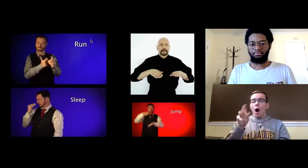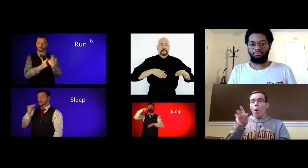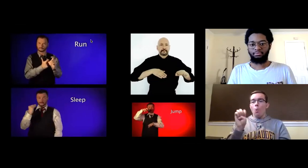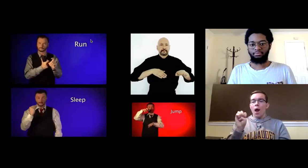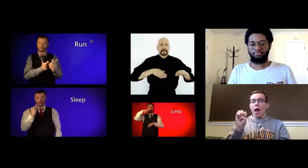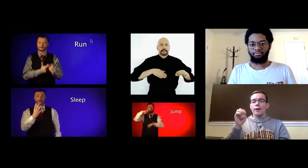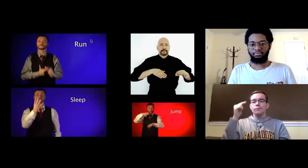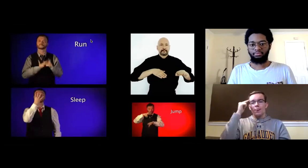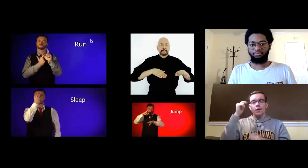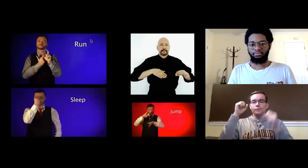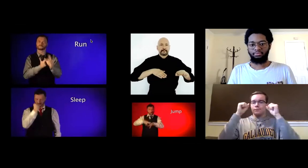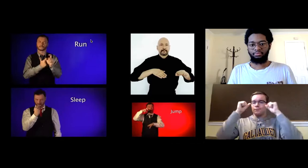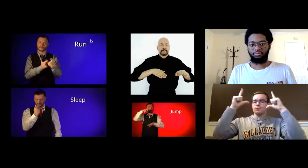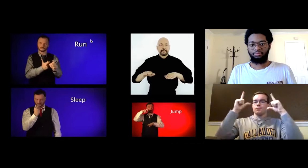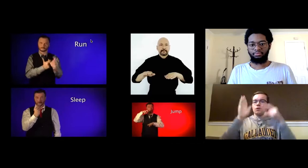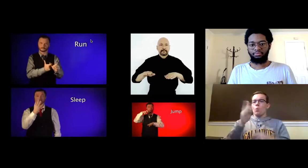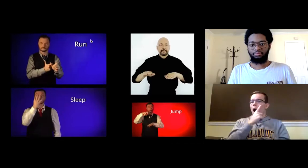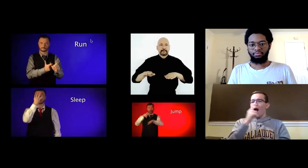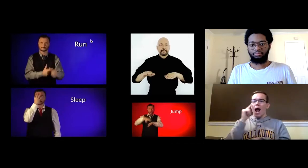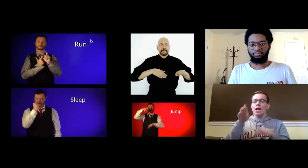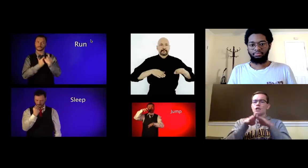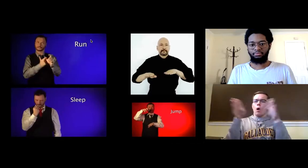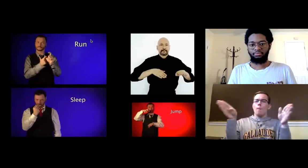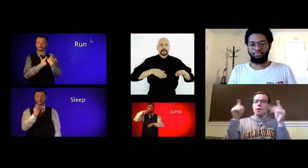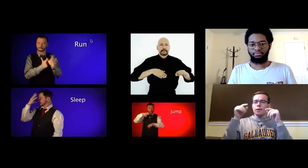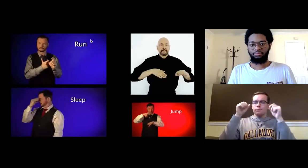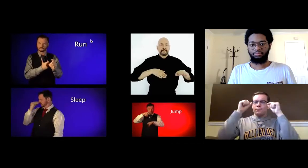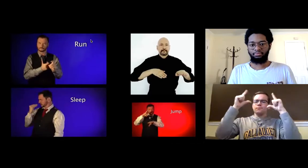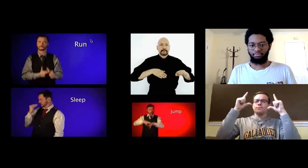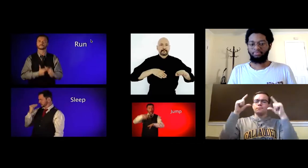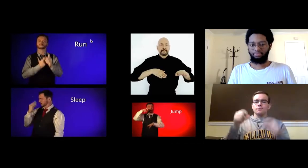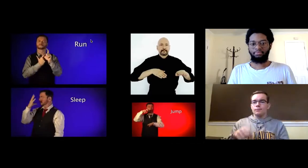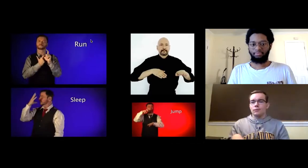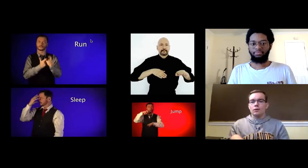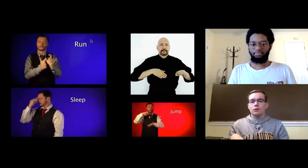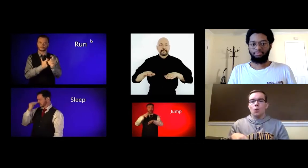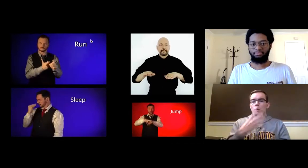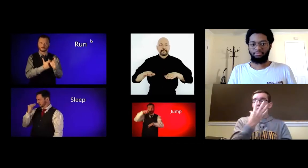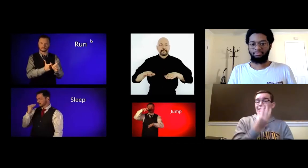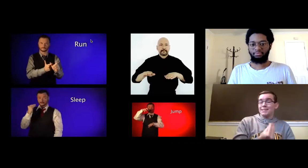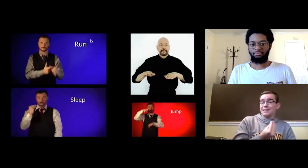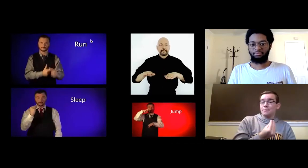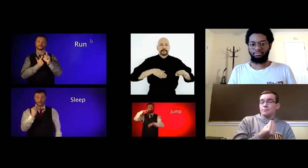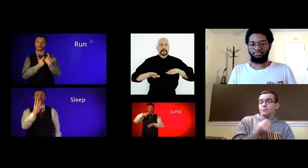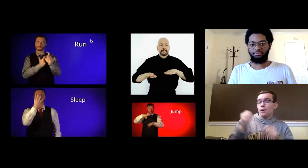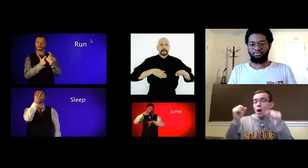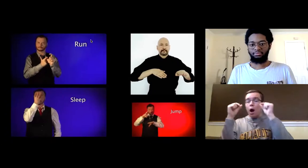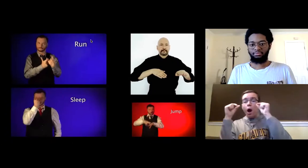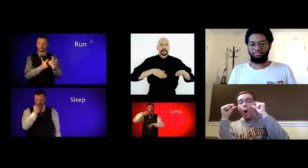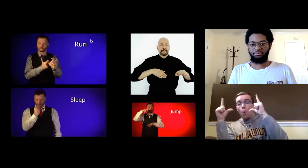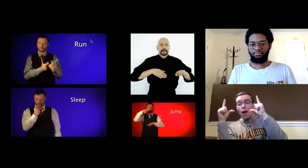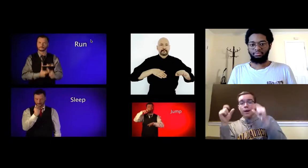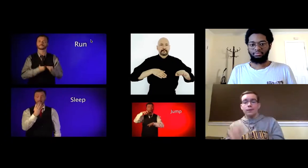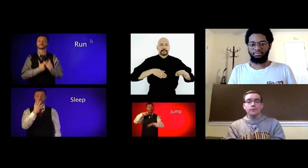Sleep, so that sign looks like your eyes are closing. Now think opening. Your eyes are opening up, awake. So